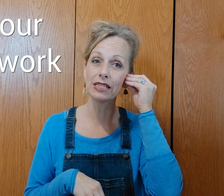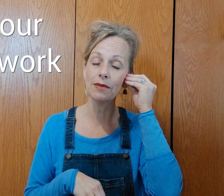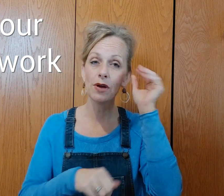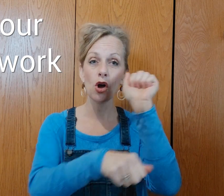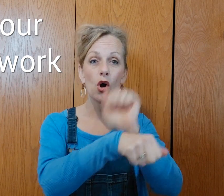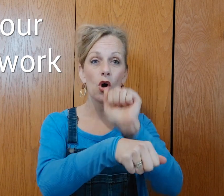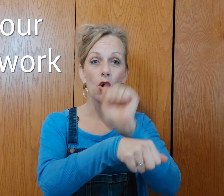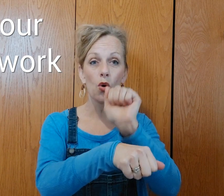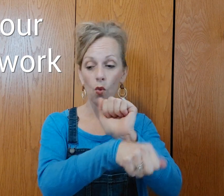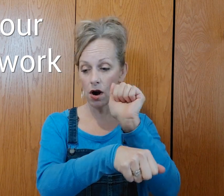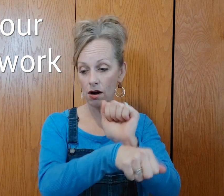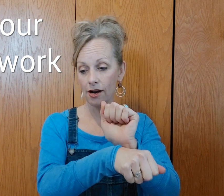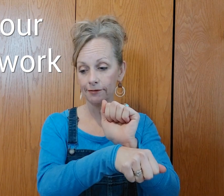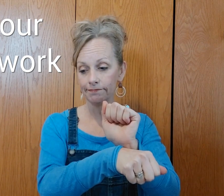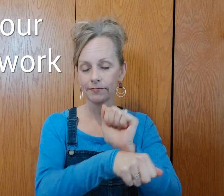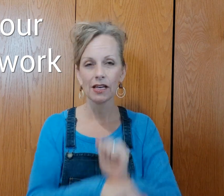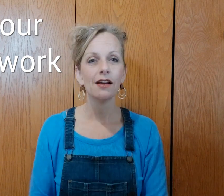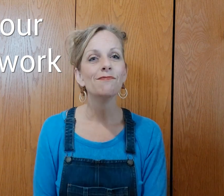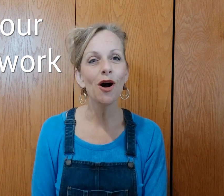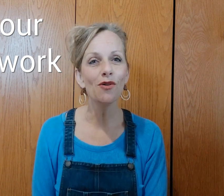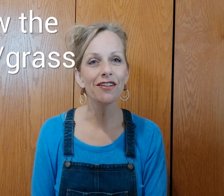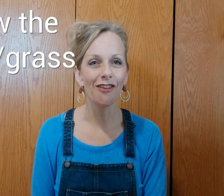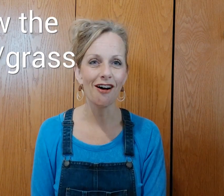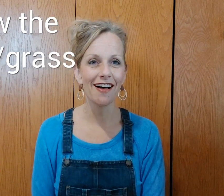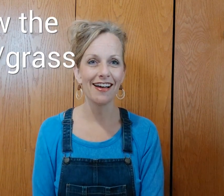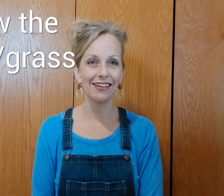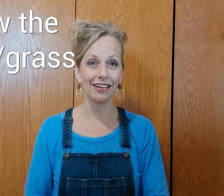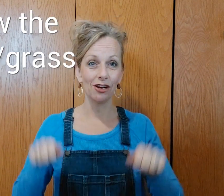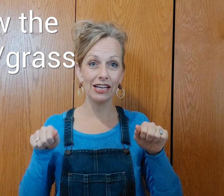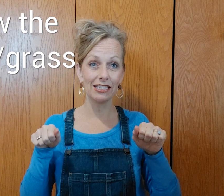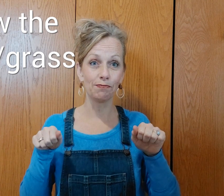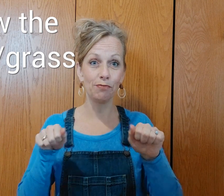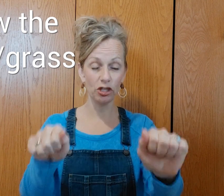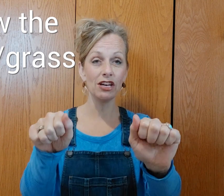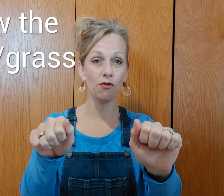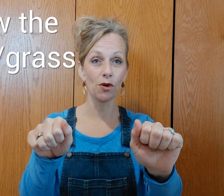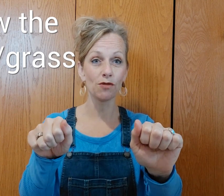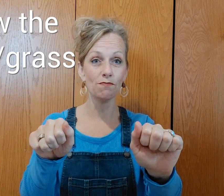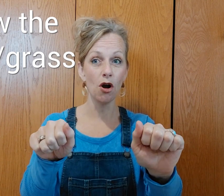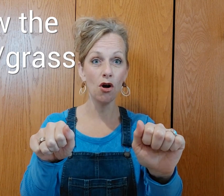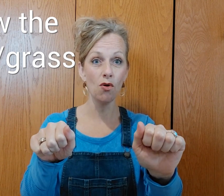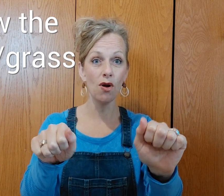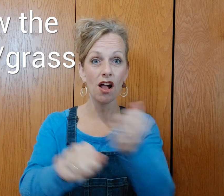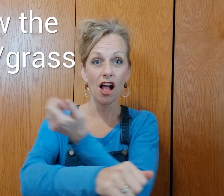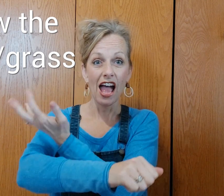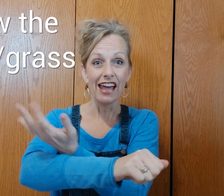sleep. Work. Mow the lawn. Here it is, pushing it forward. Mow, and